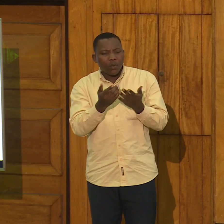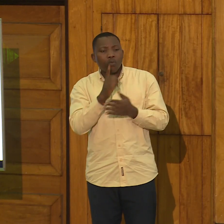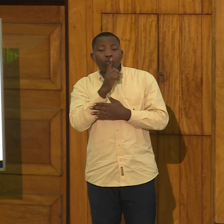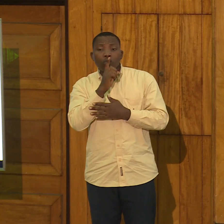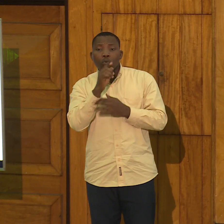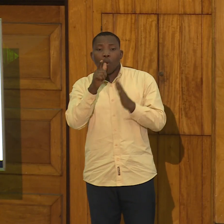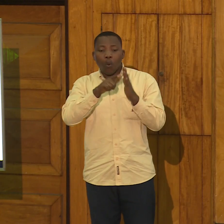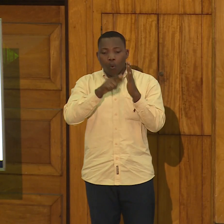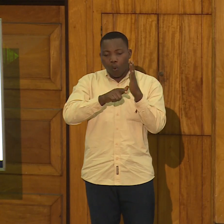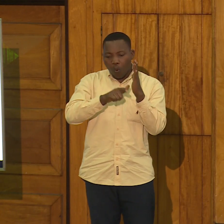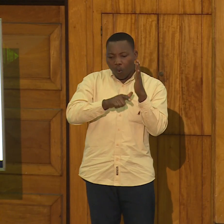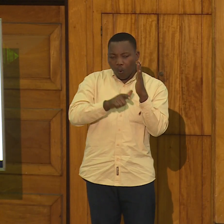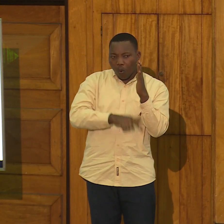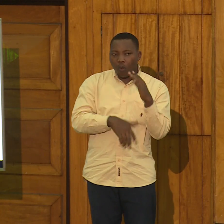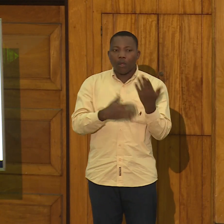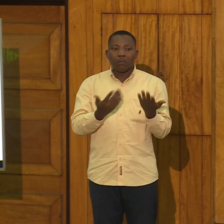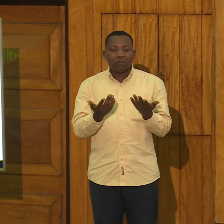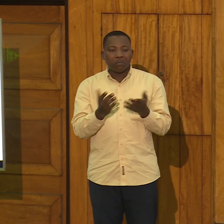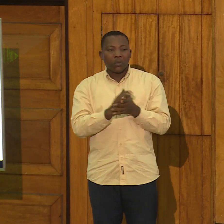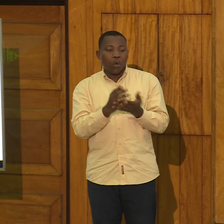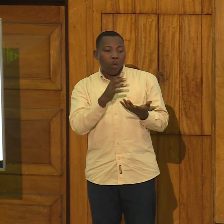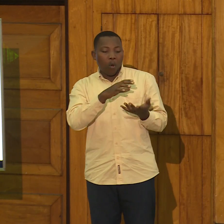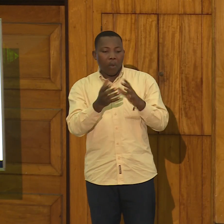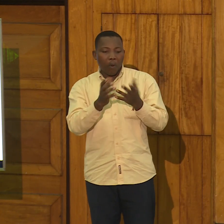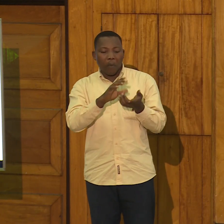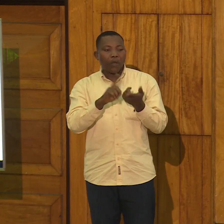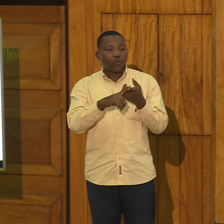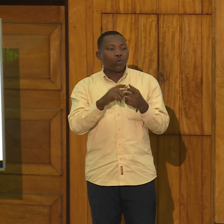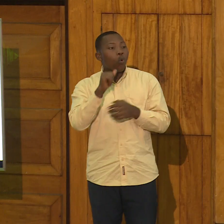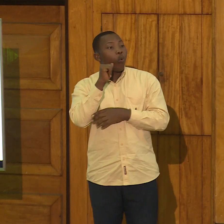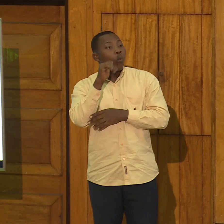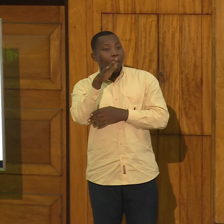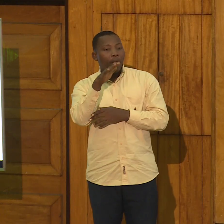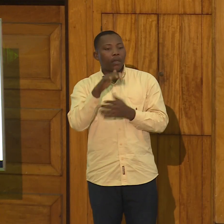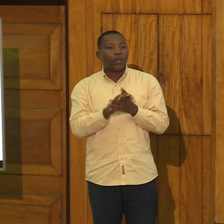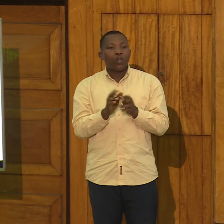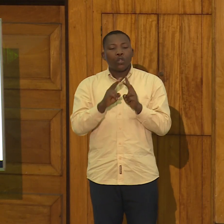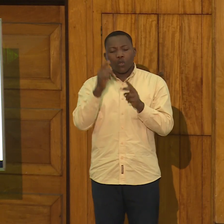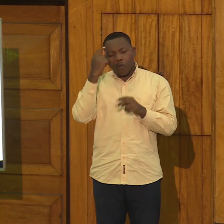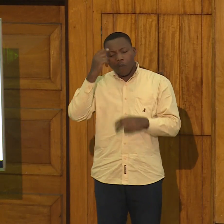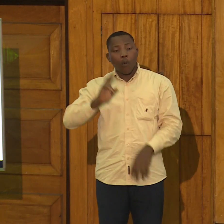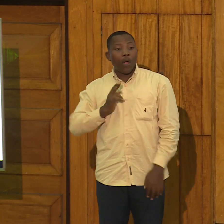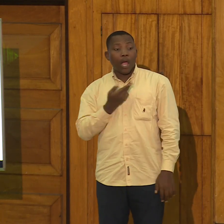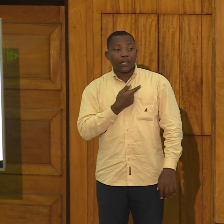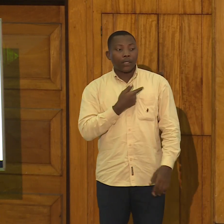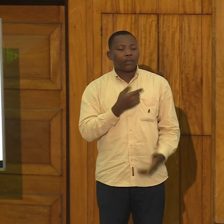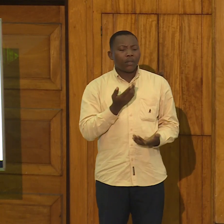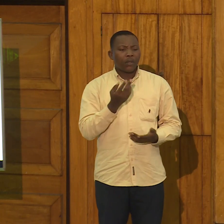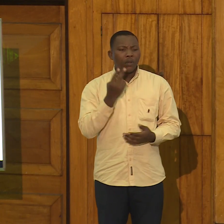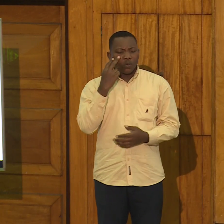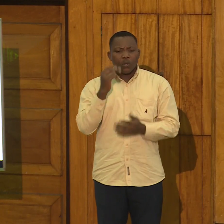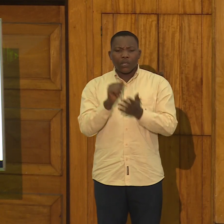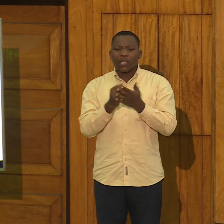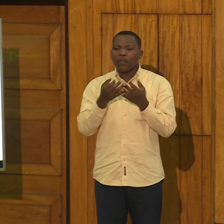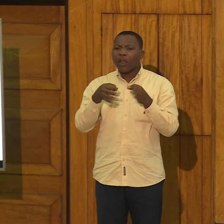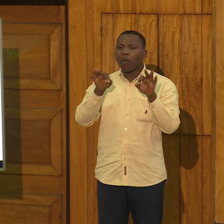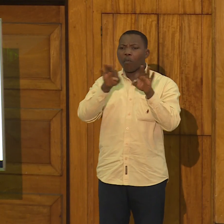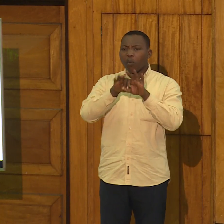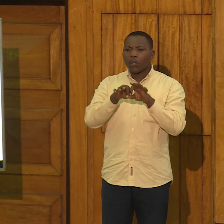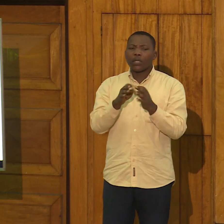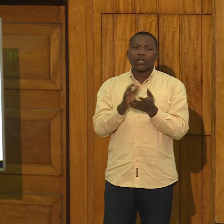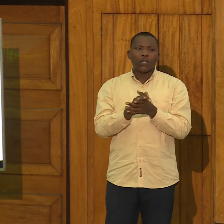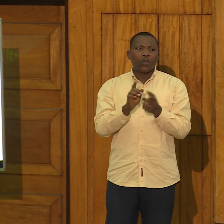comparison to their counterparts, which are the girls. So for us, we really realize that it's very important for us to